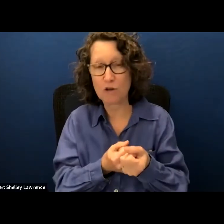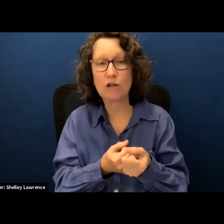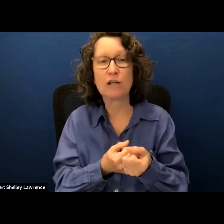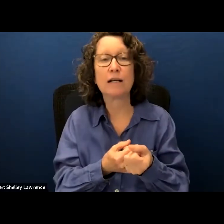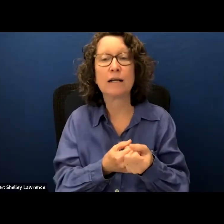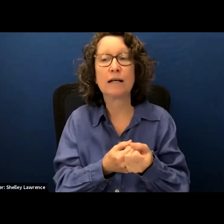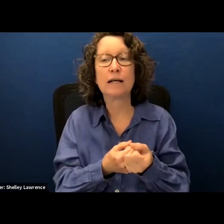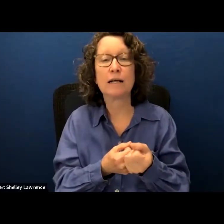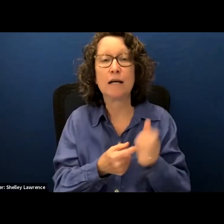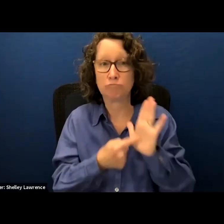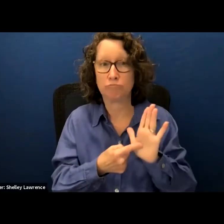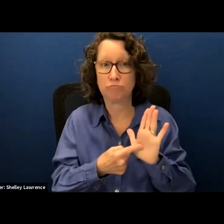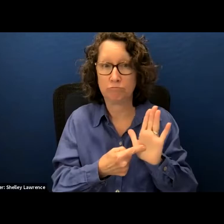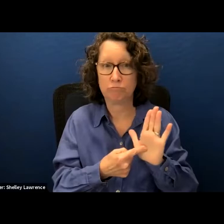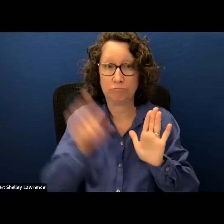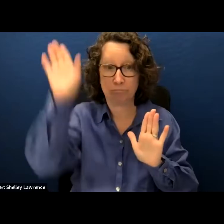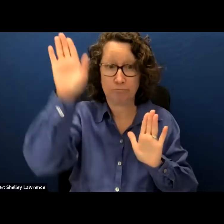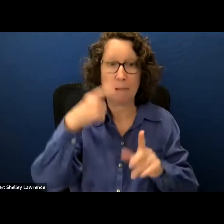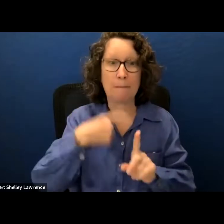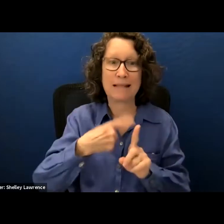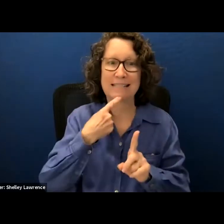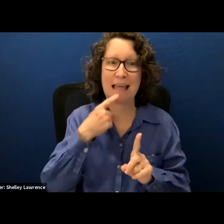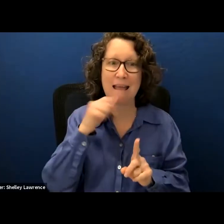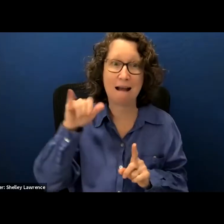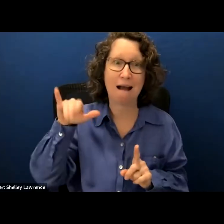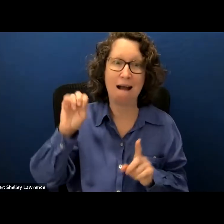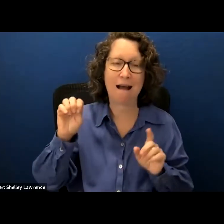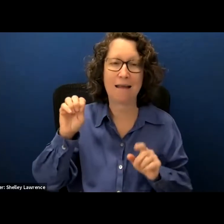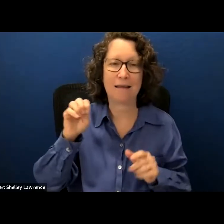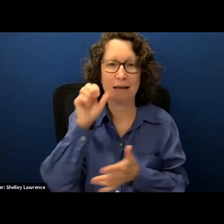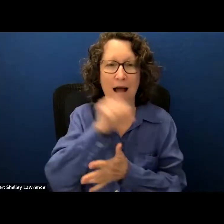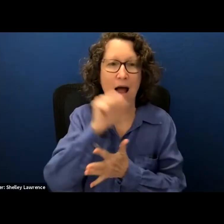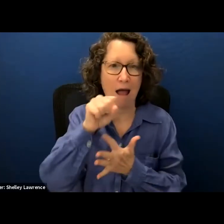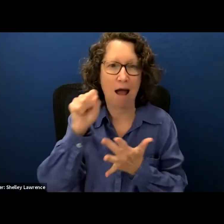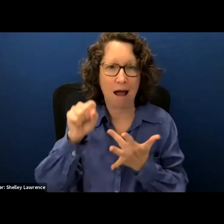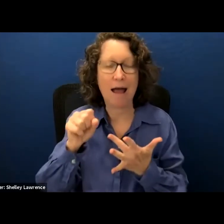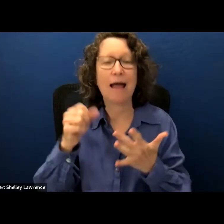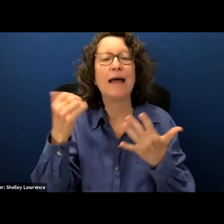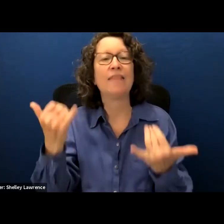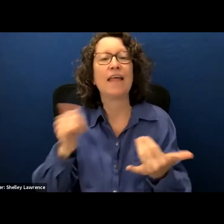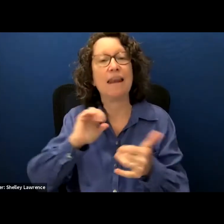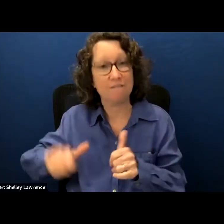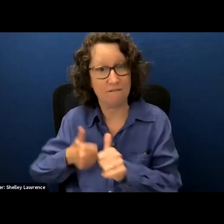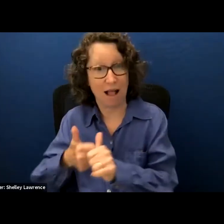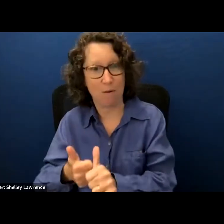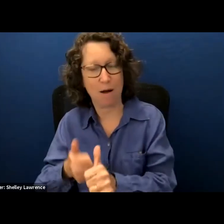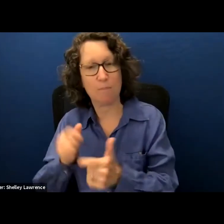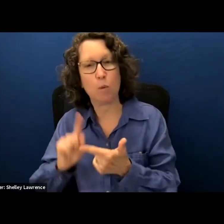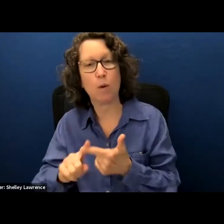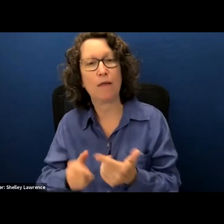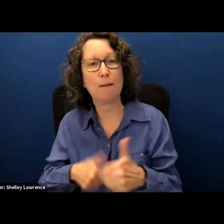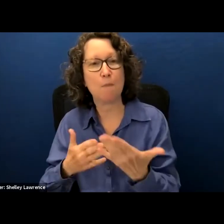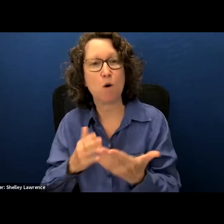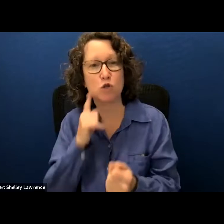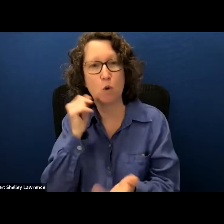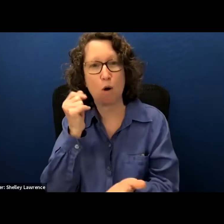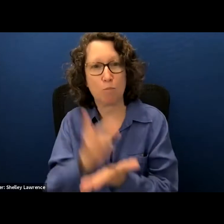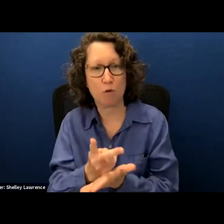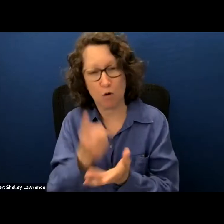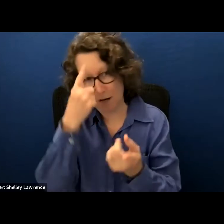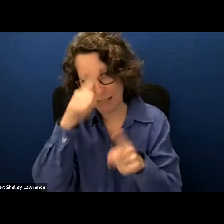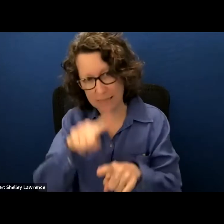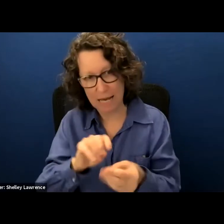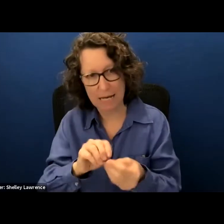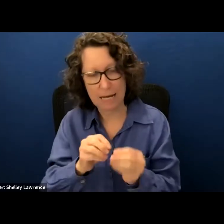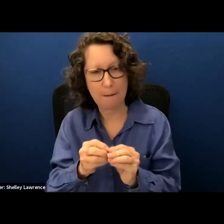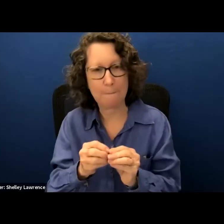by raising your hand and saying aye. Aye. Aye. Then I'd like to follow up with a motion to approve consent